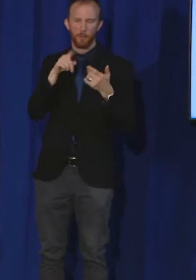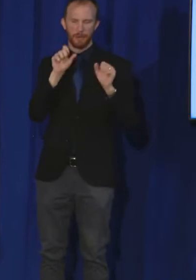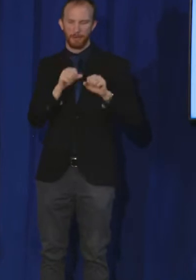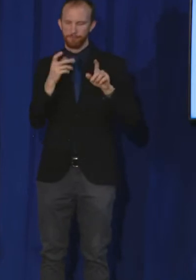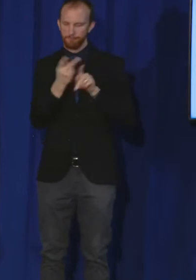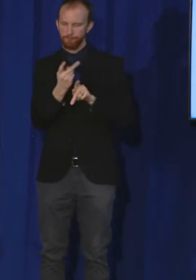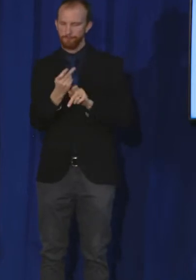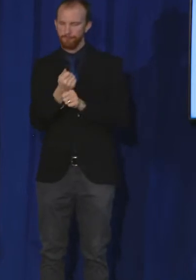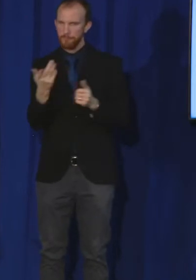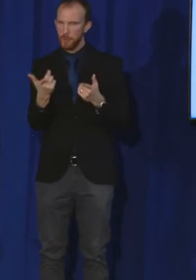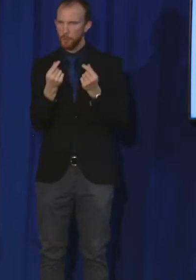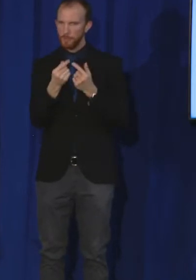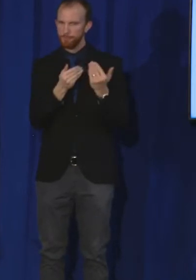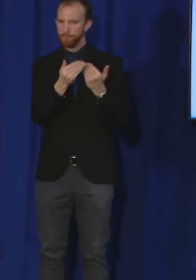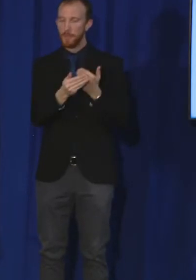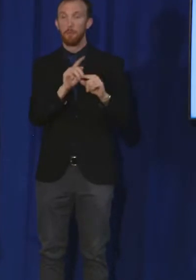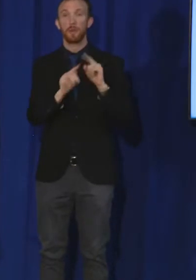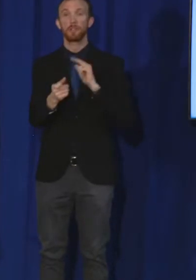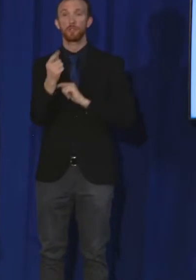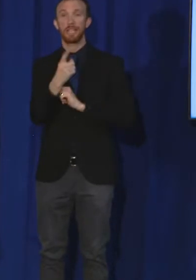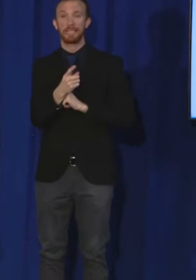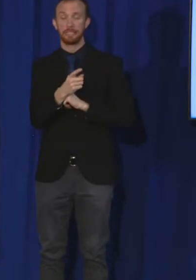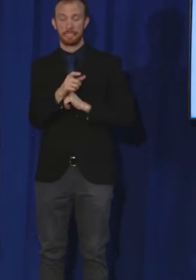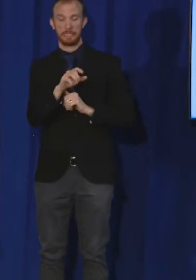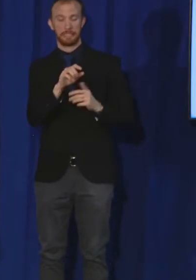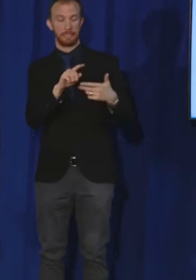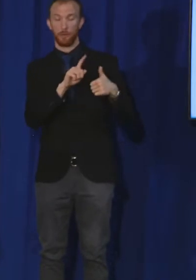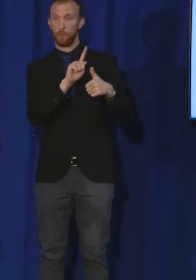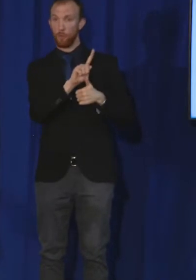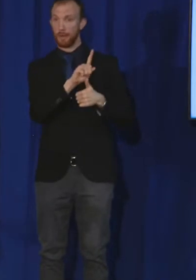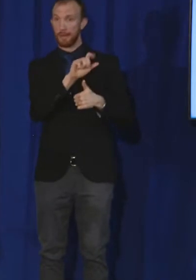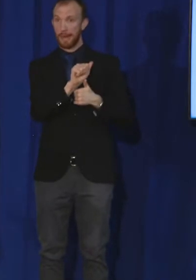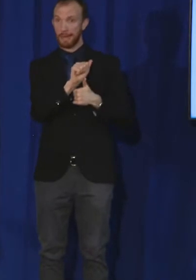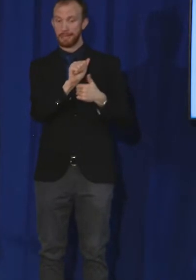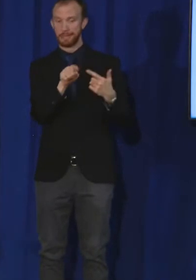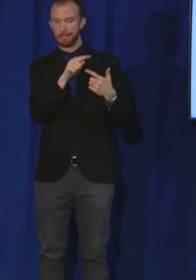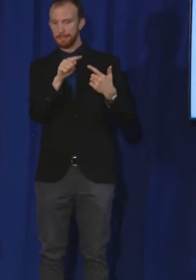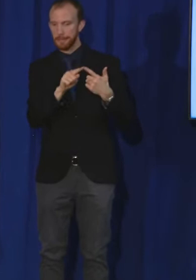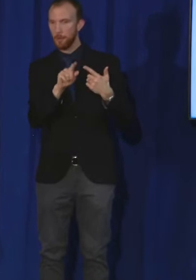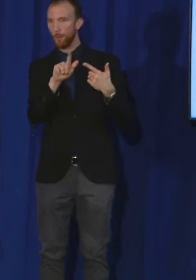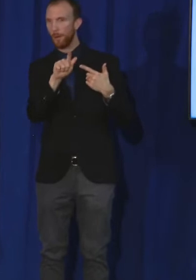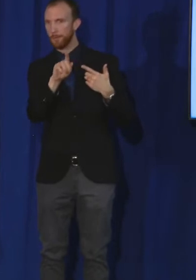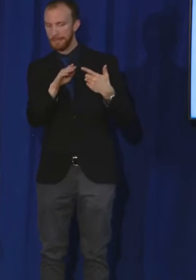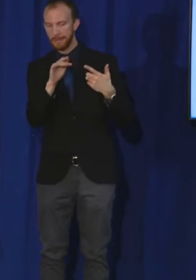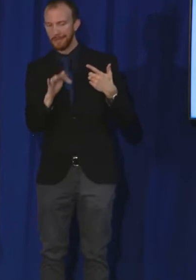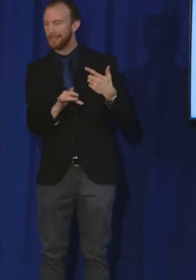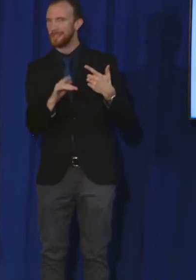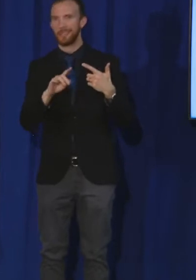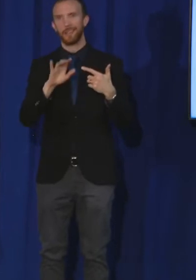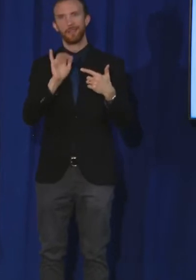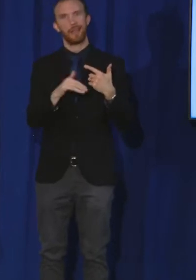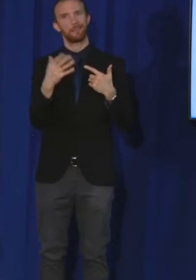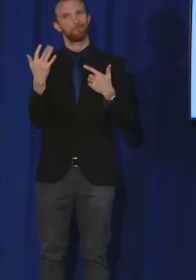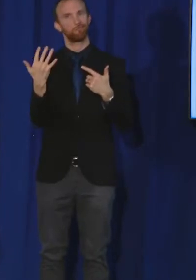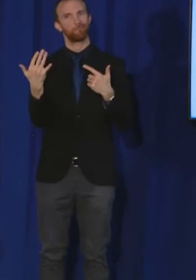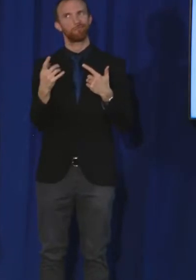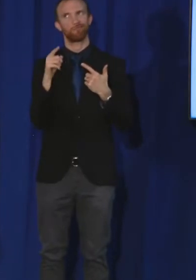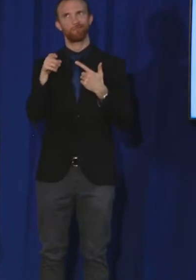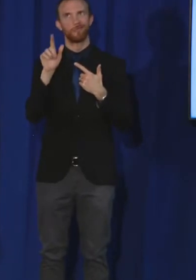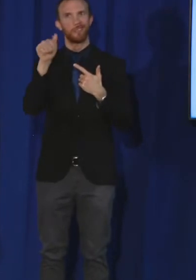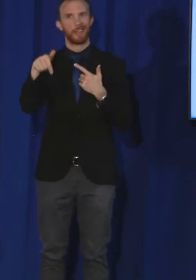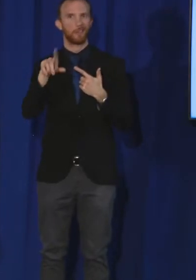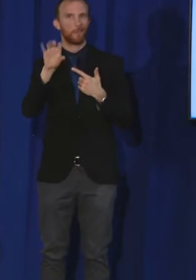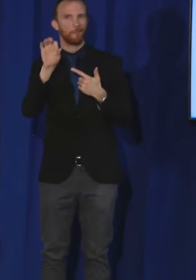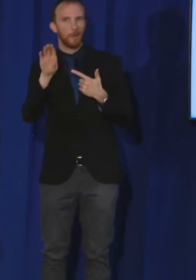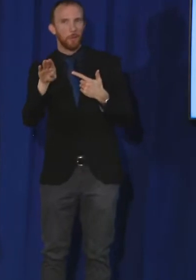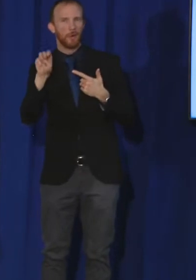side, we don't anticipate being able to move ahead there until really into the February-March timeframe. And then this is